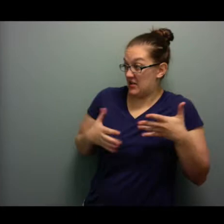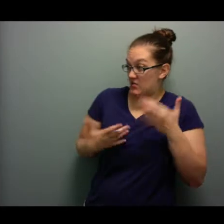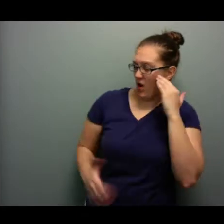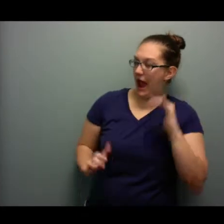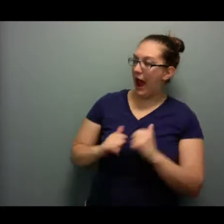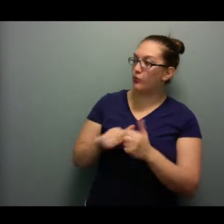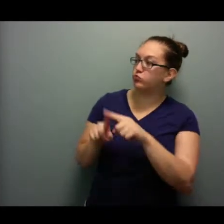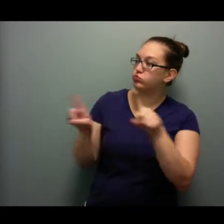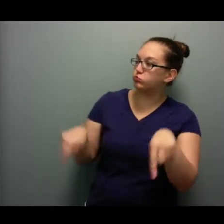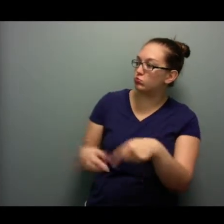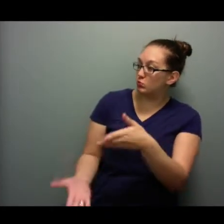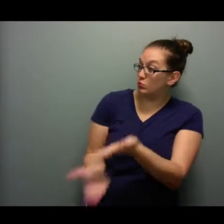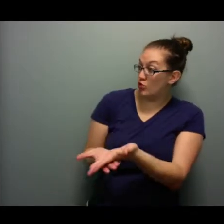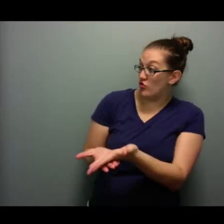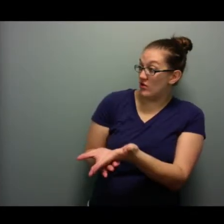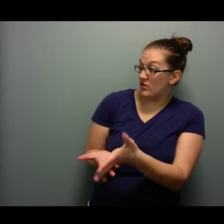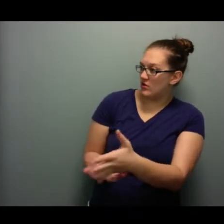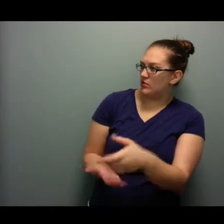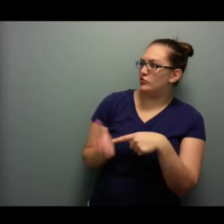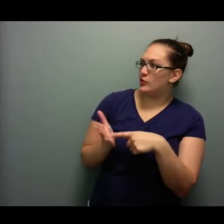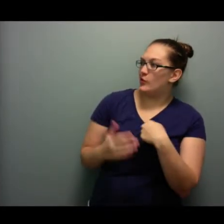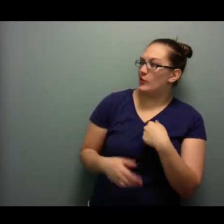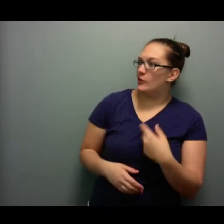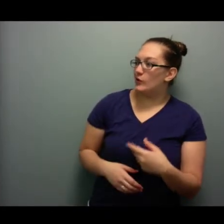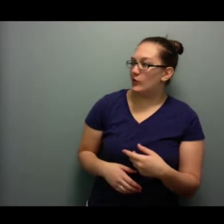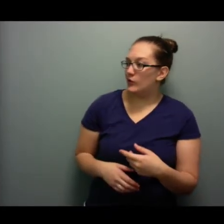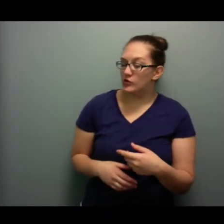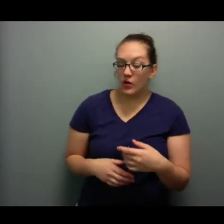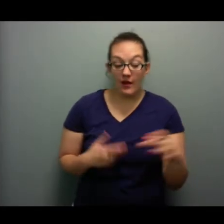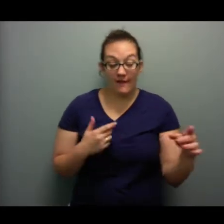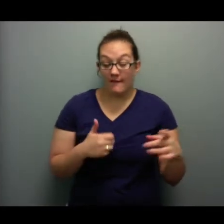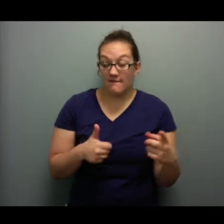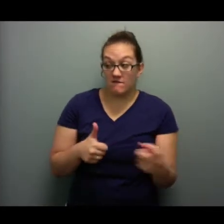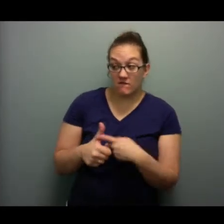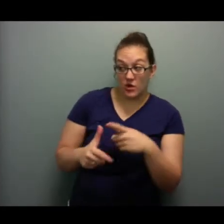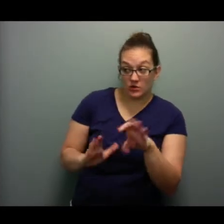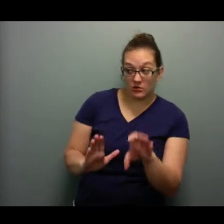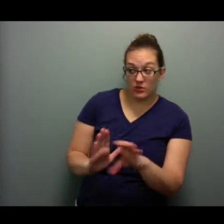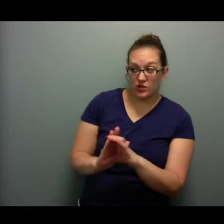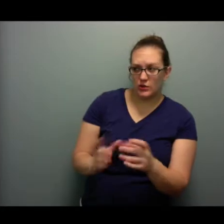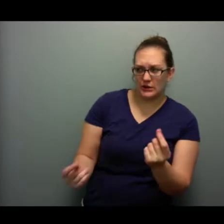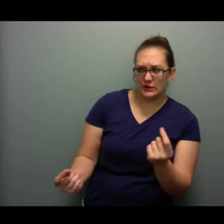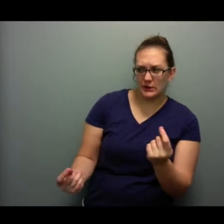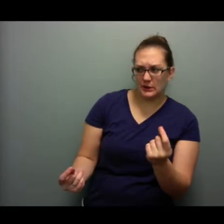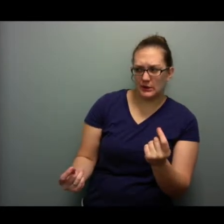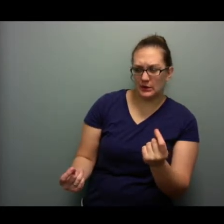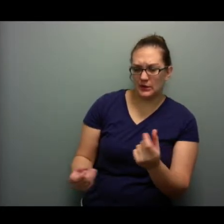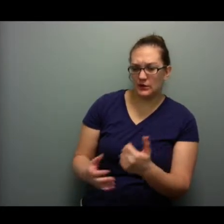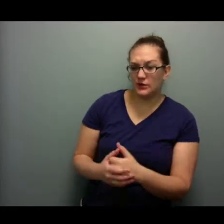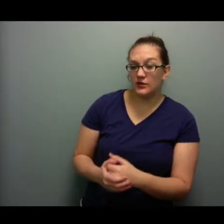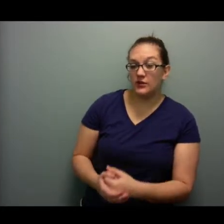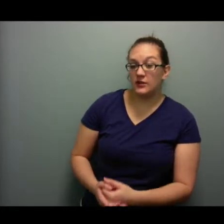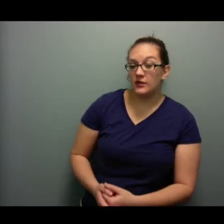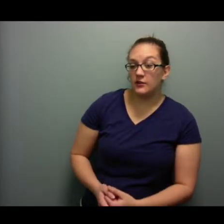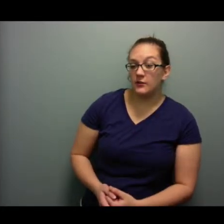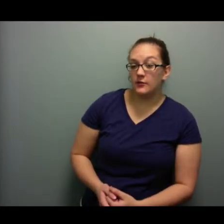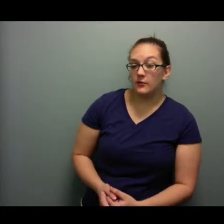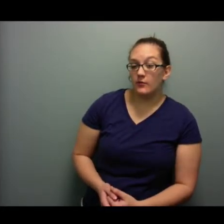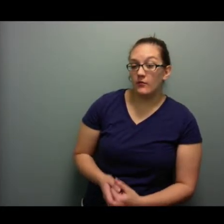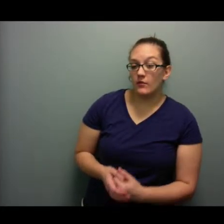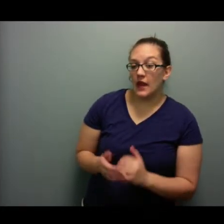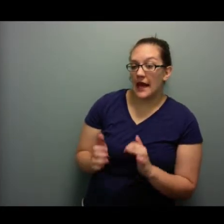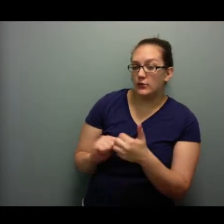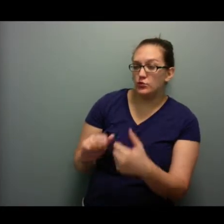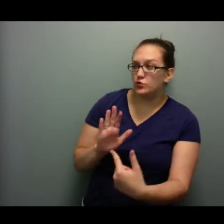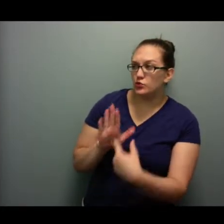perimeter? What did we do with the first pictures? We covered it up. Sure. So how could you show me